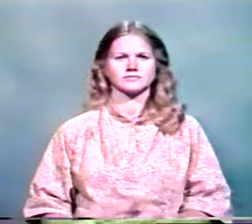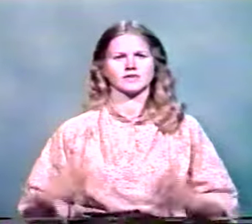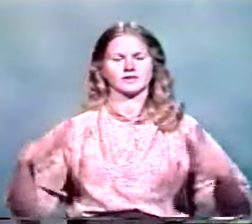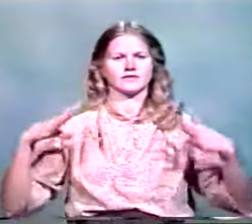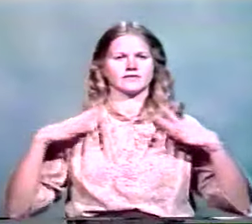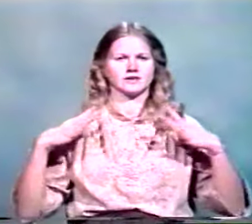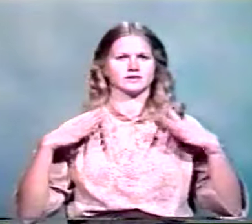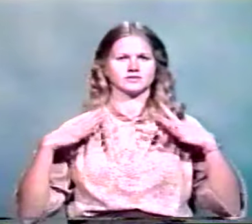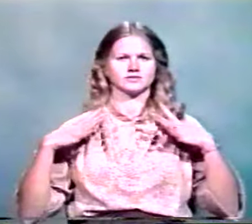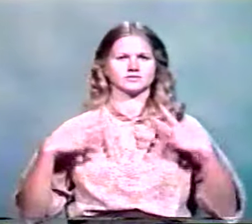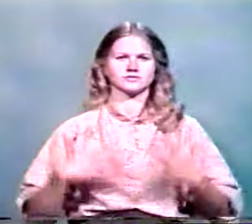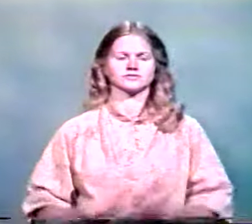Vacation.